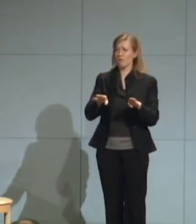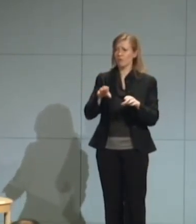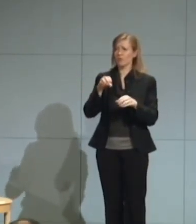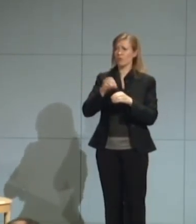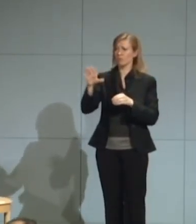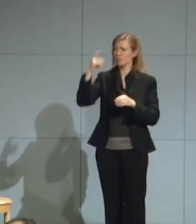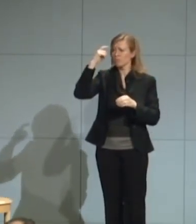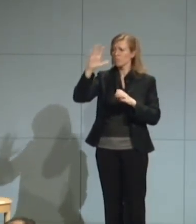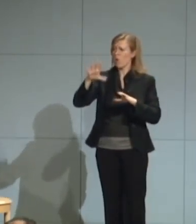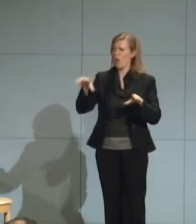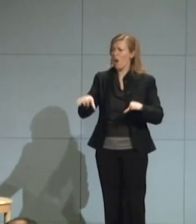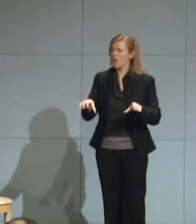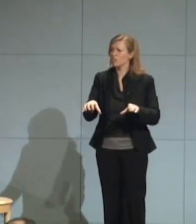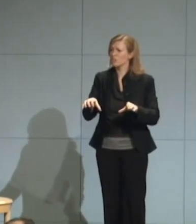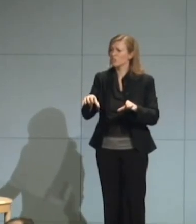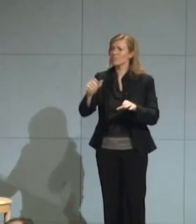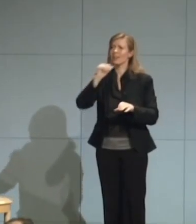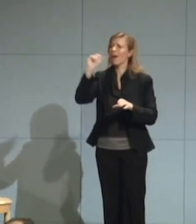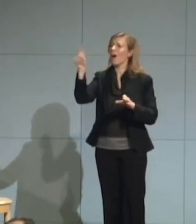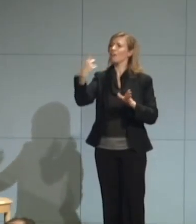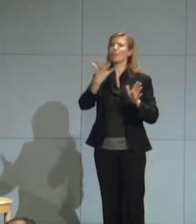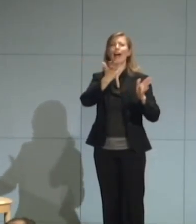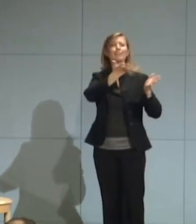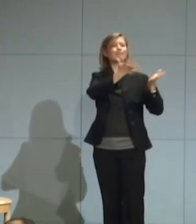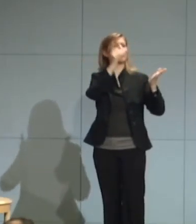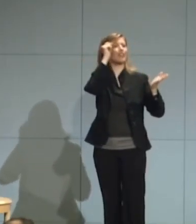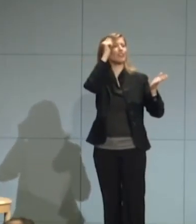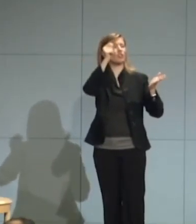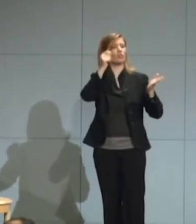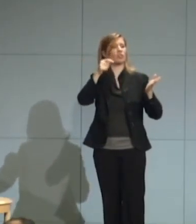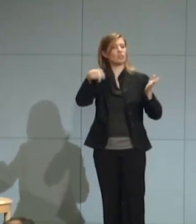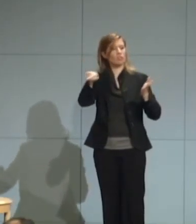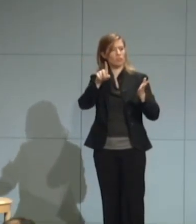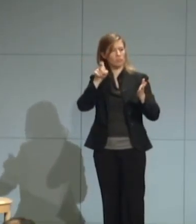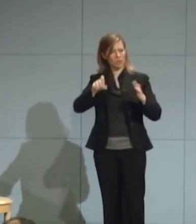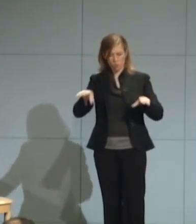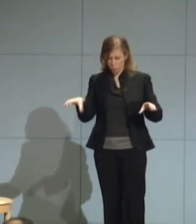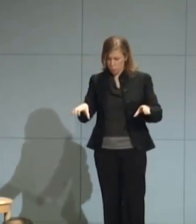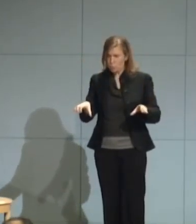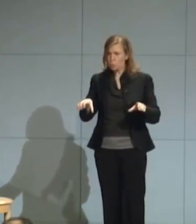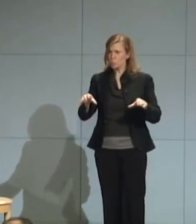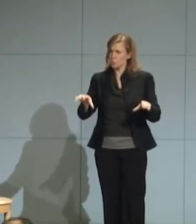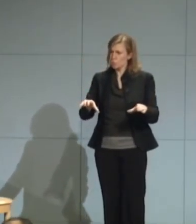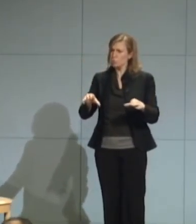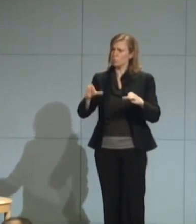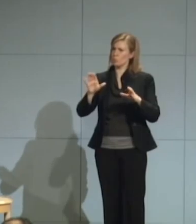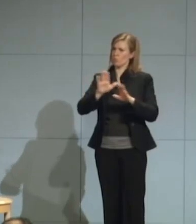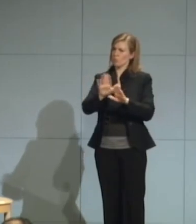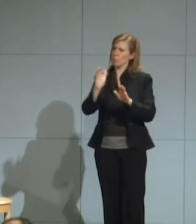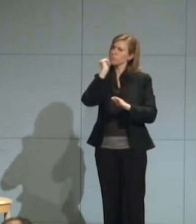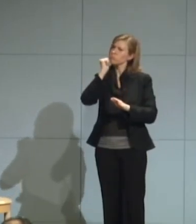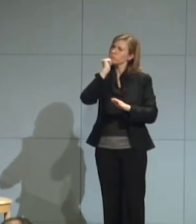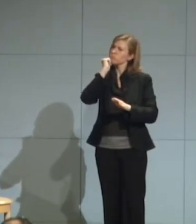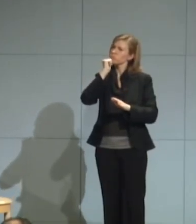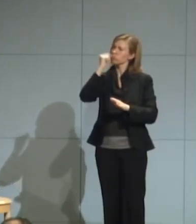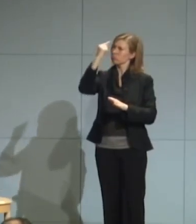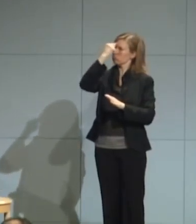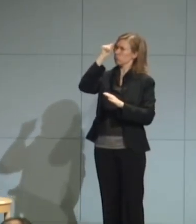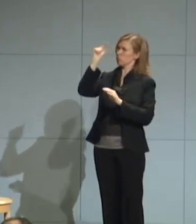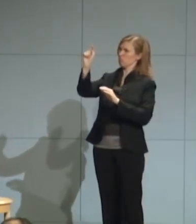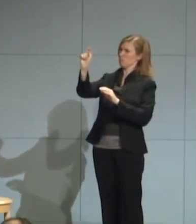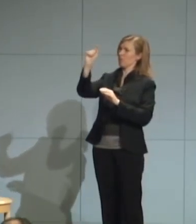people in this country, particularly some older white folks, who are not happy about that. I know they're very disturbed about that. I know they're